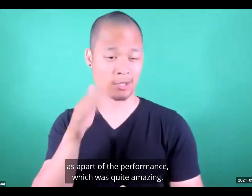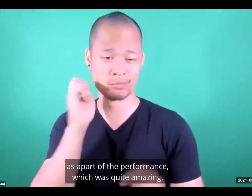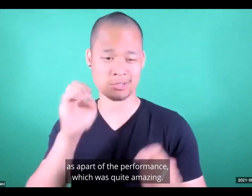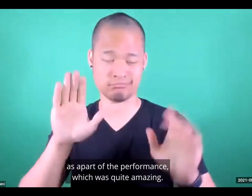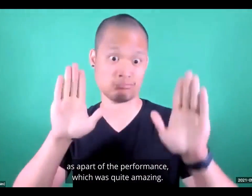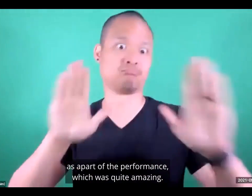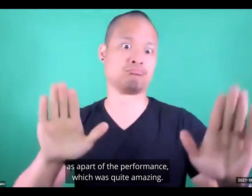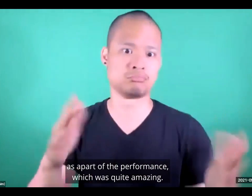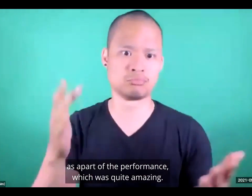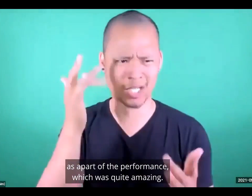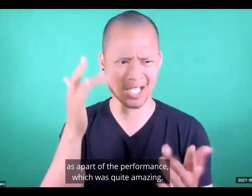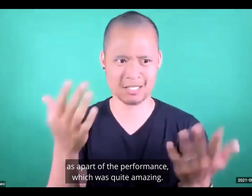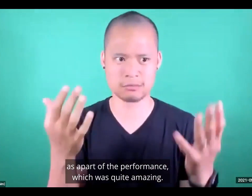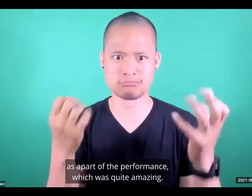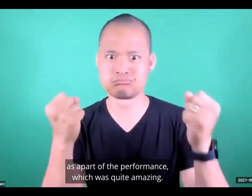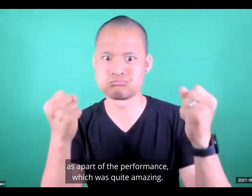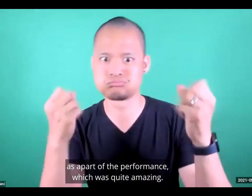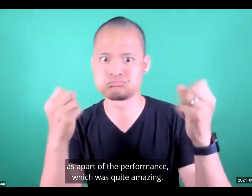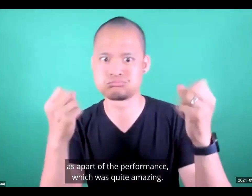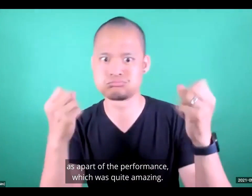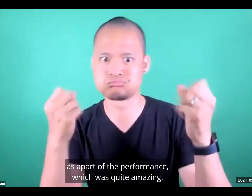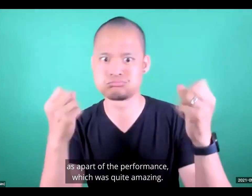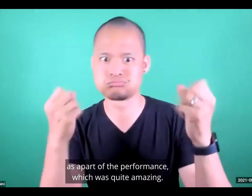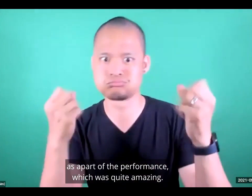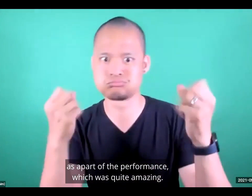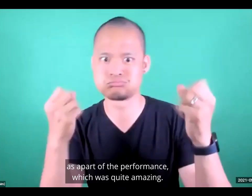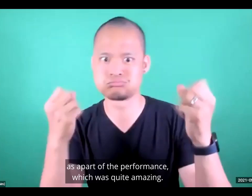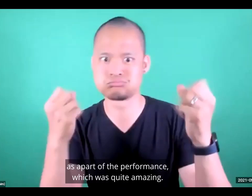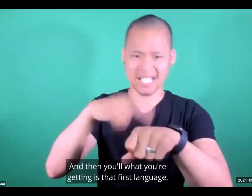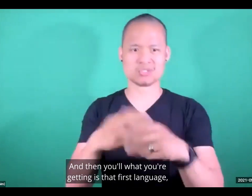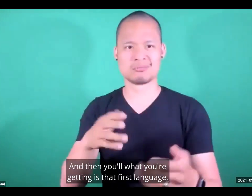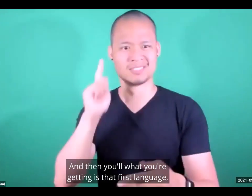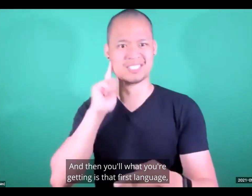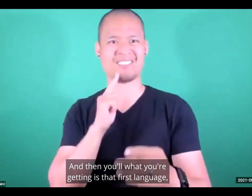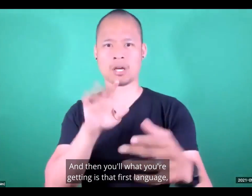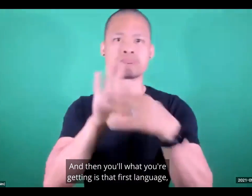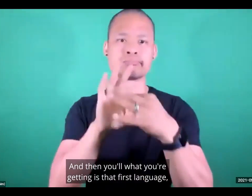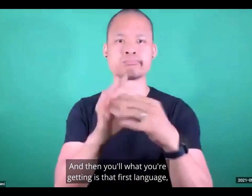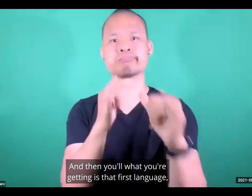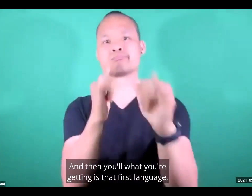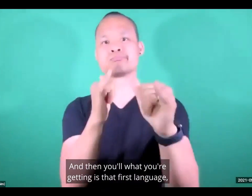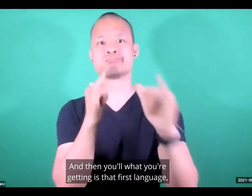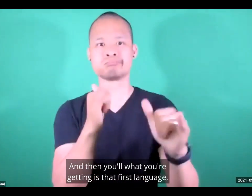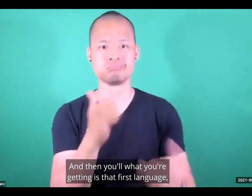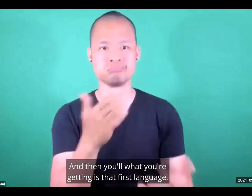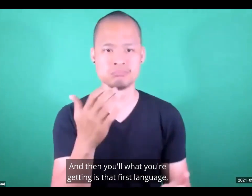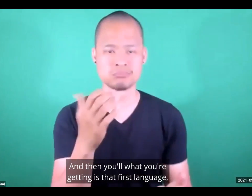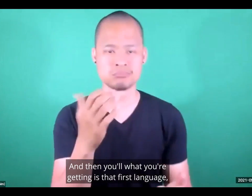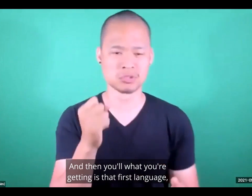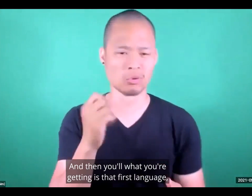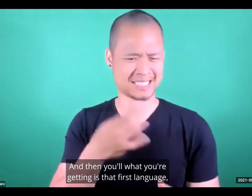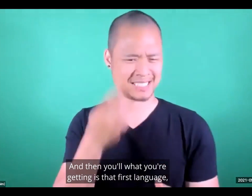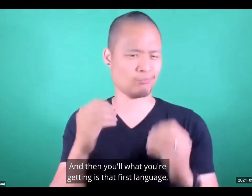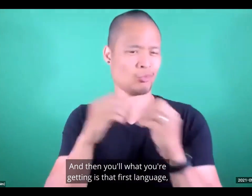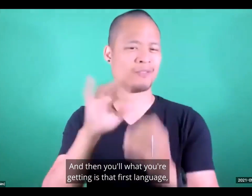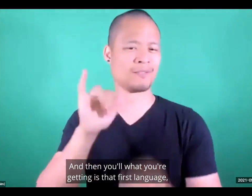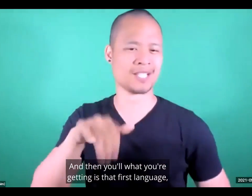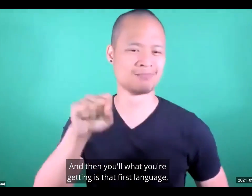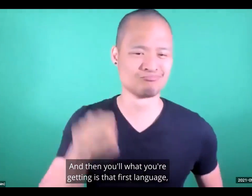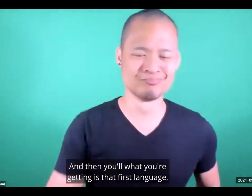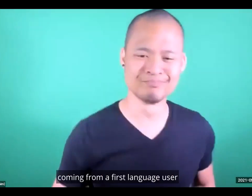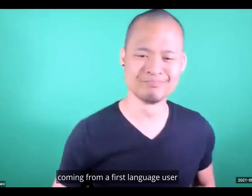DI as a part of the performance, which was quite amazing. And then what you're getting is that first